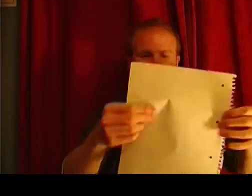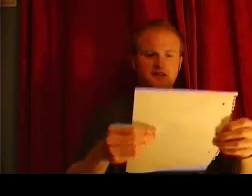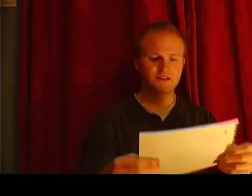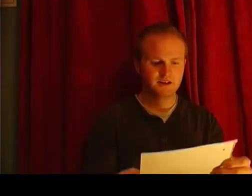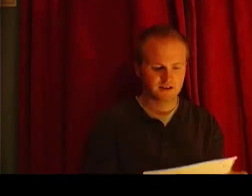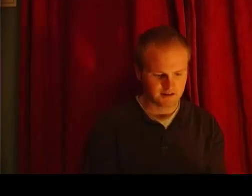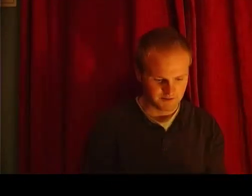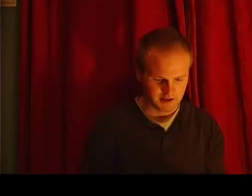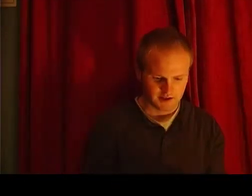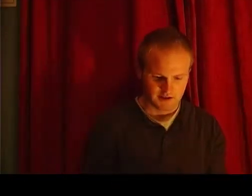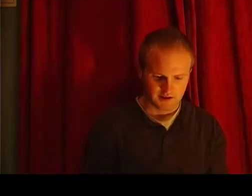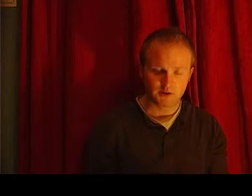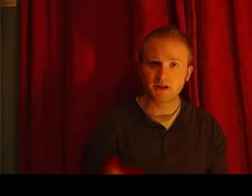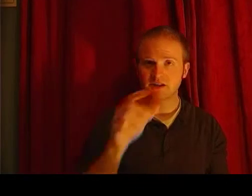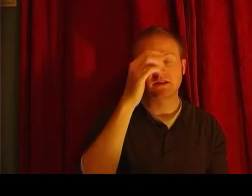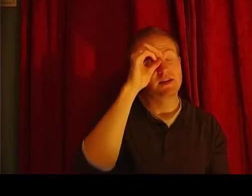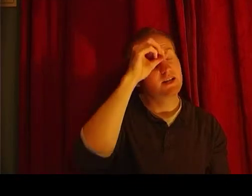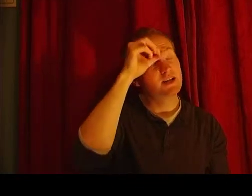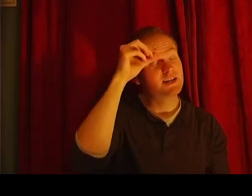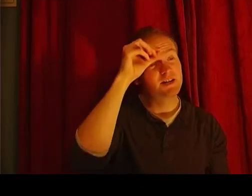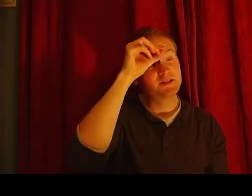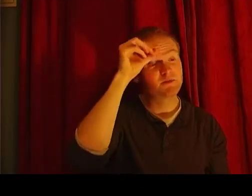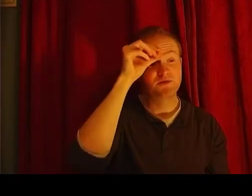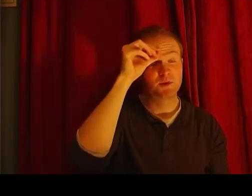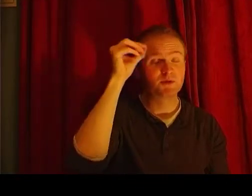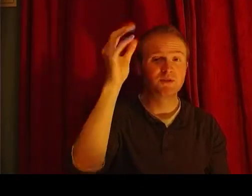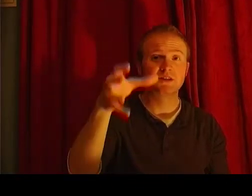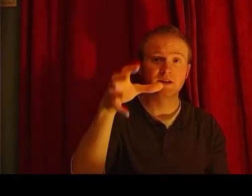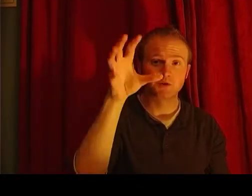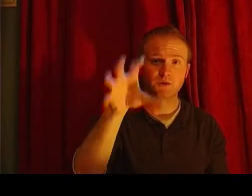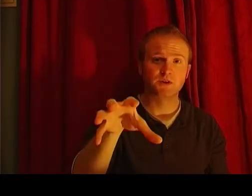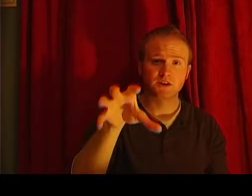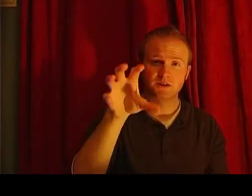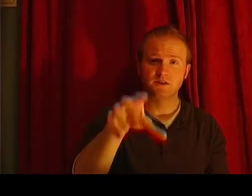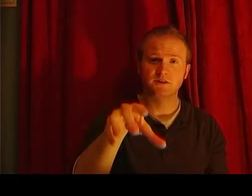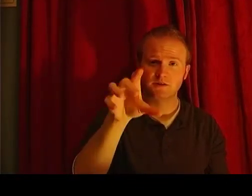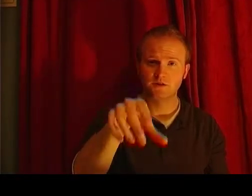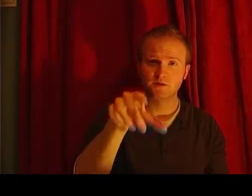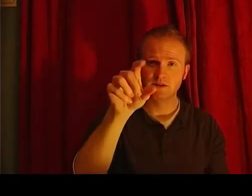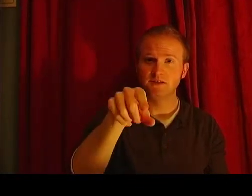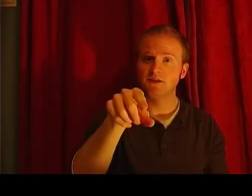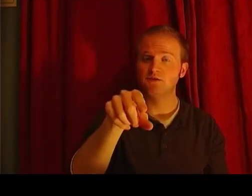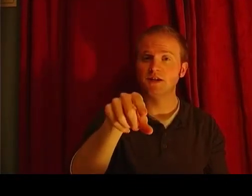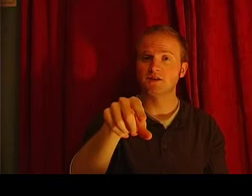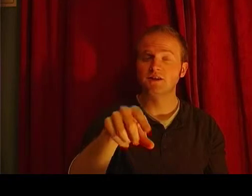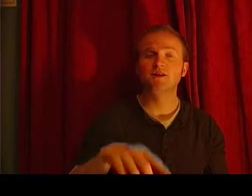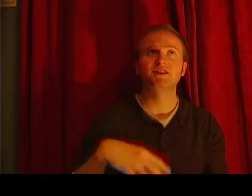That's it there. Oh yes, I kind of said before, but the reason I'm recording this on to DV directly, I'm just